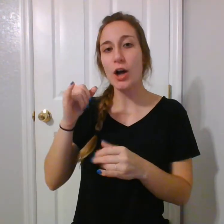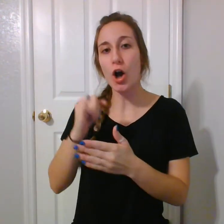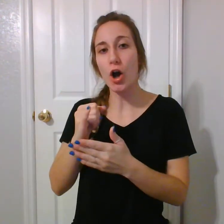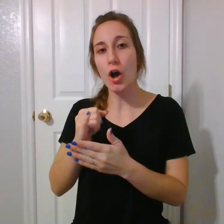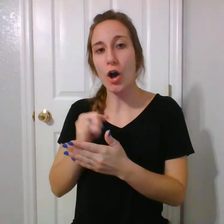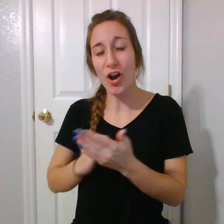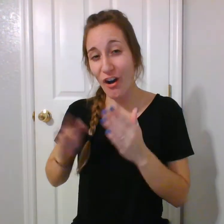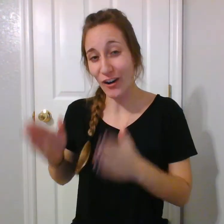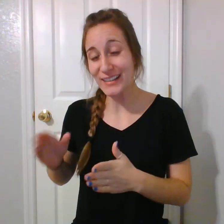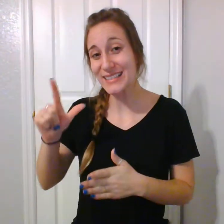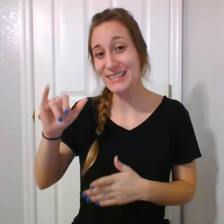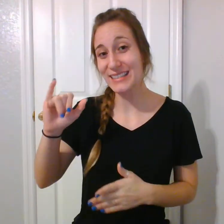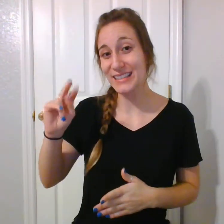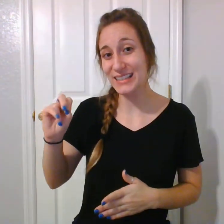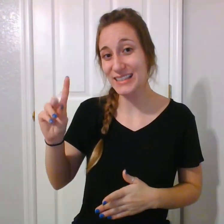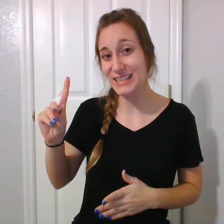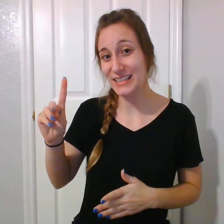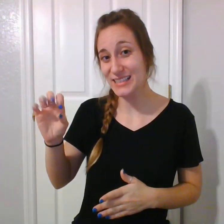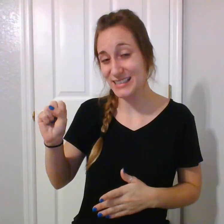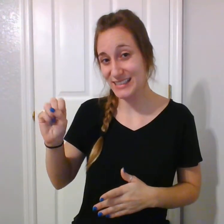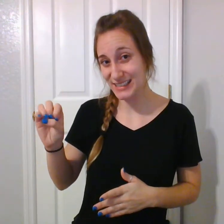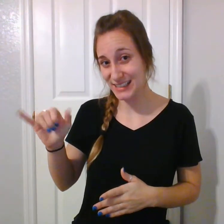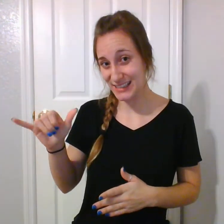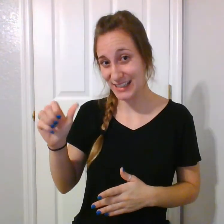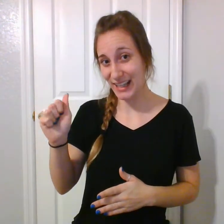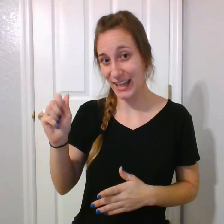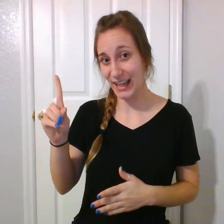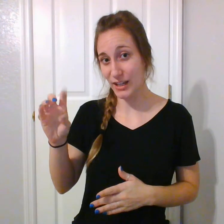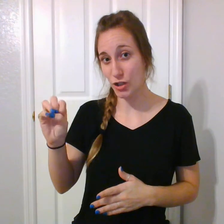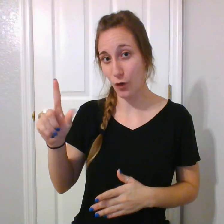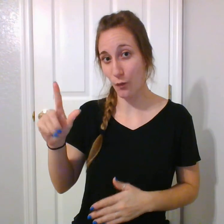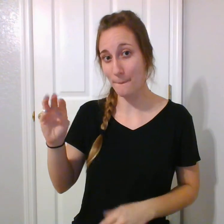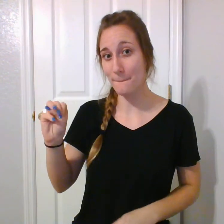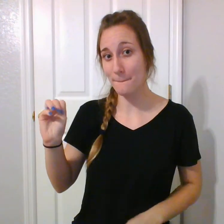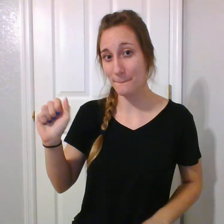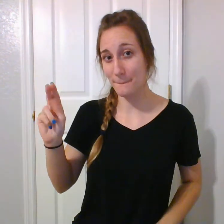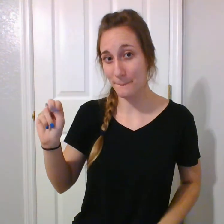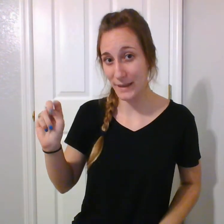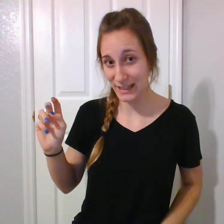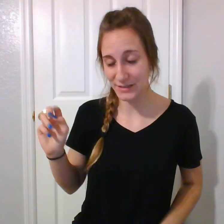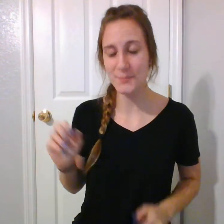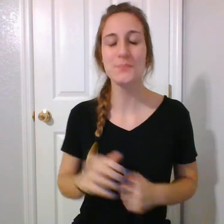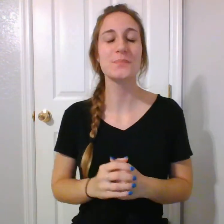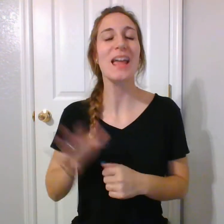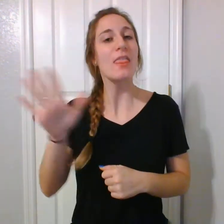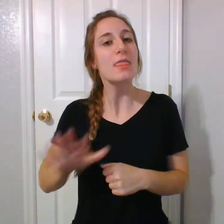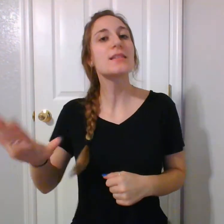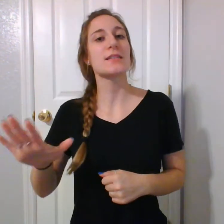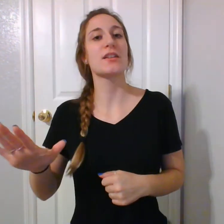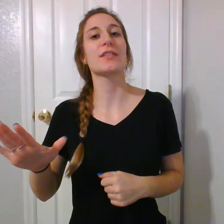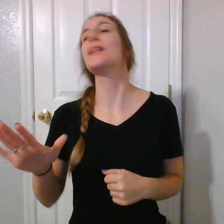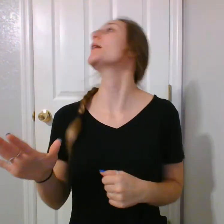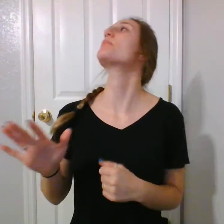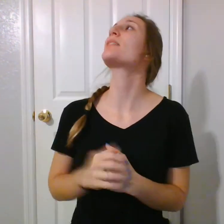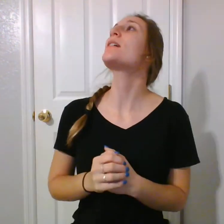So this is the kids' playroom. This used to be a formal dining room and we didn't use it. So we made this a kids' room. I'm a